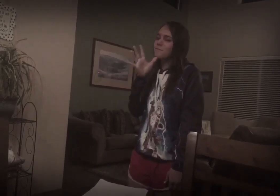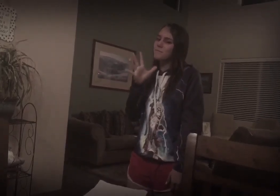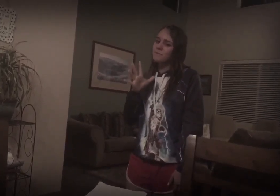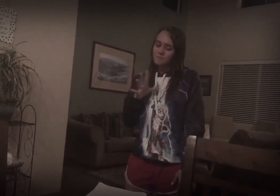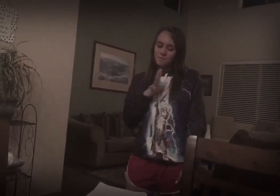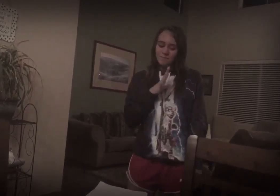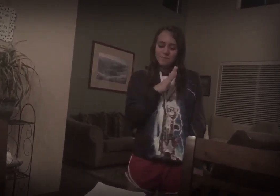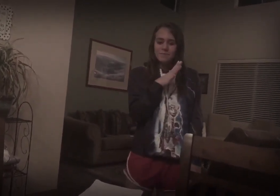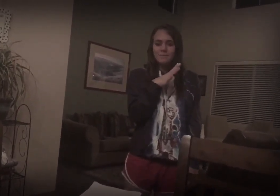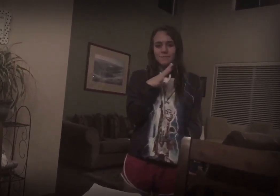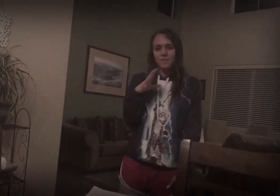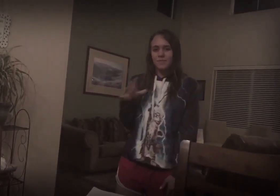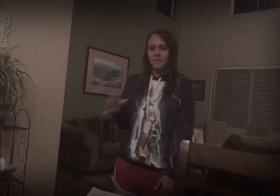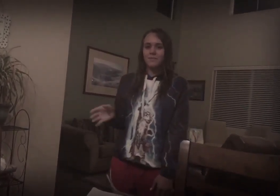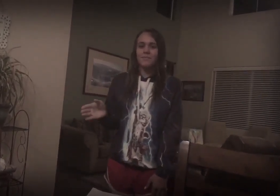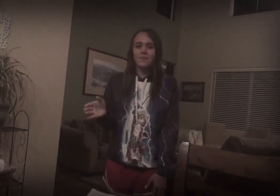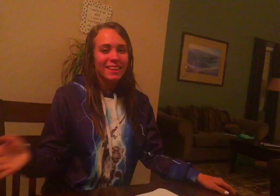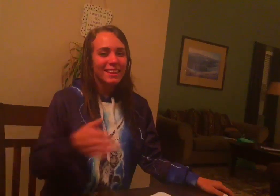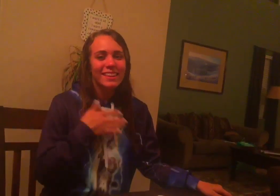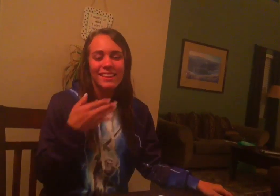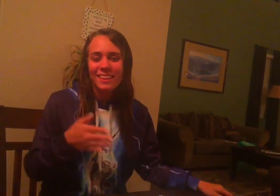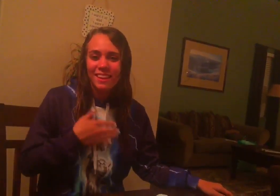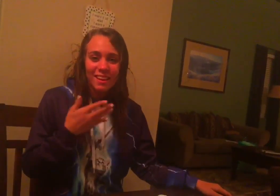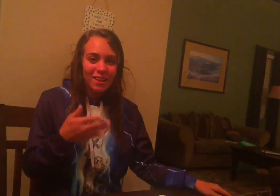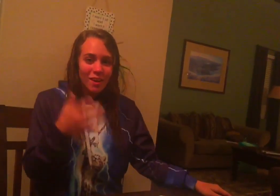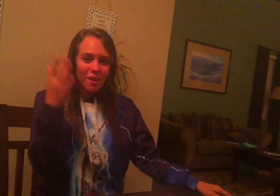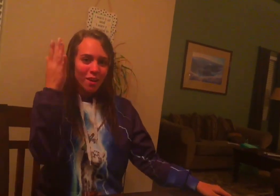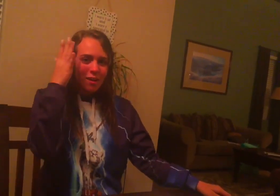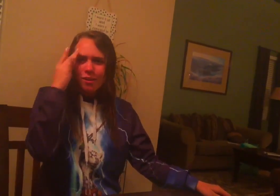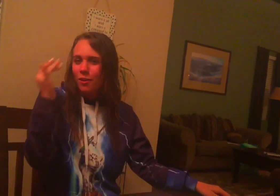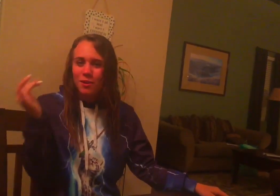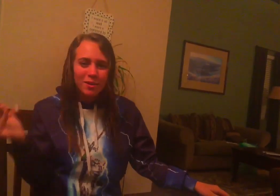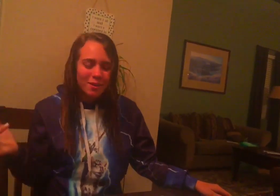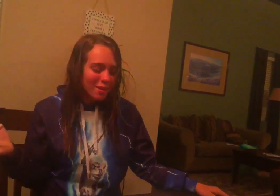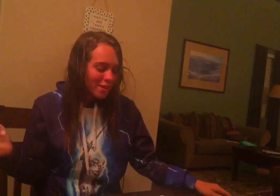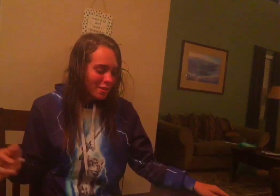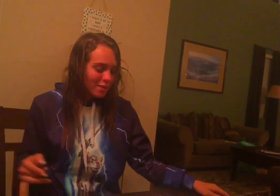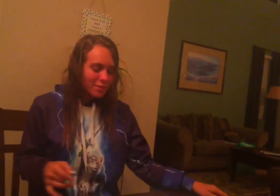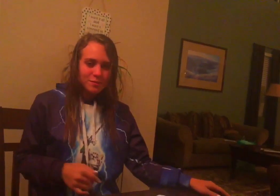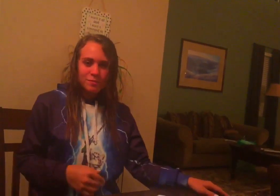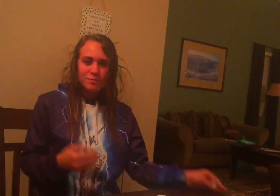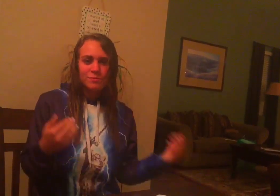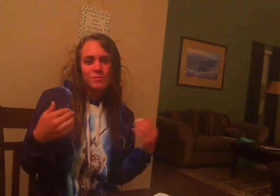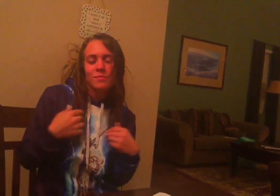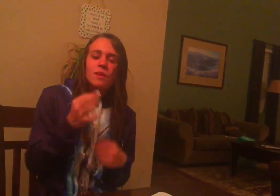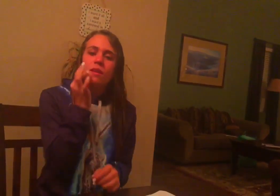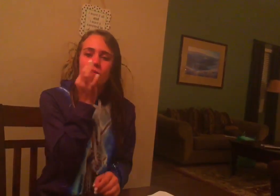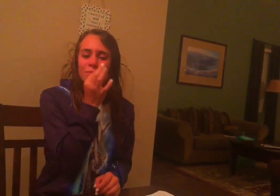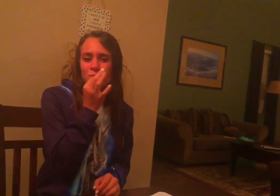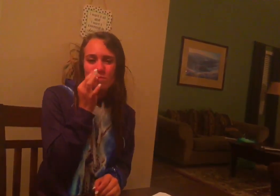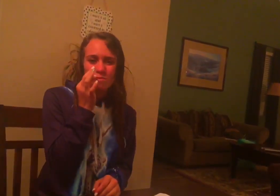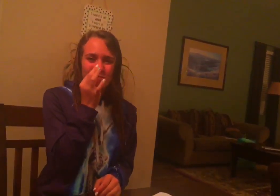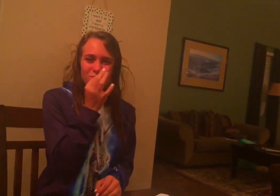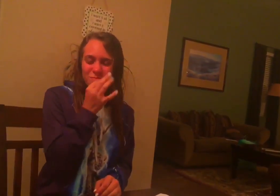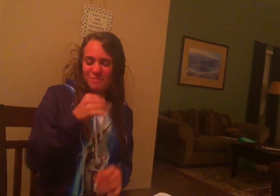woman feels. It gives you such a glow just to know you're wearing